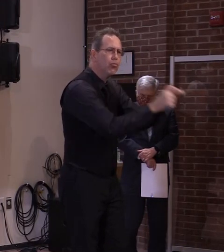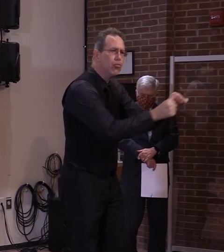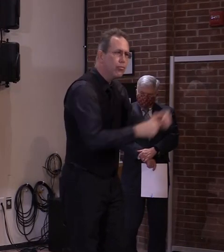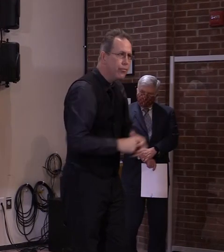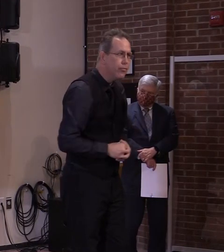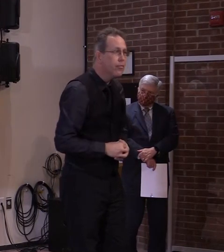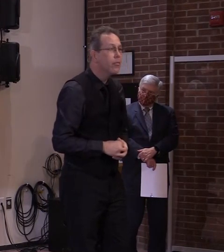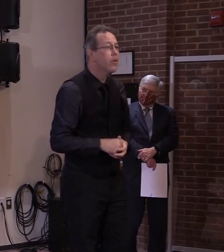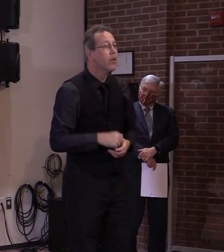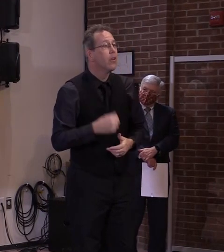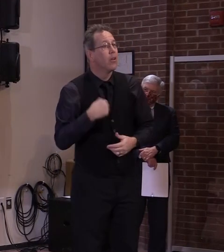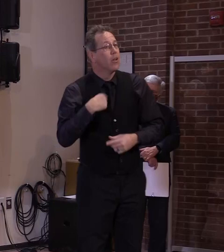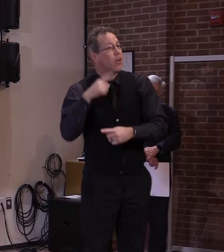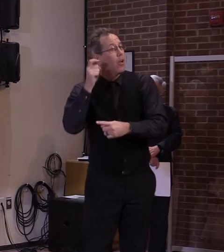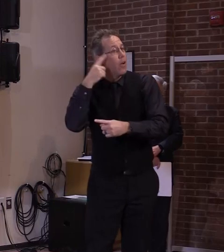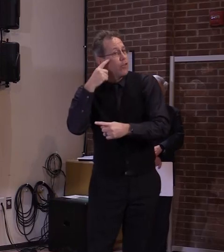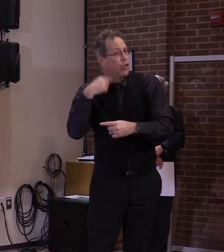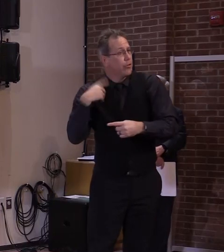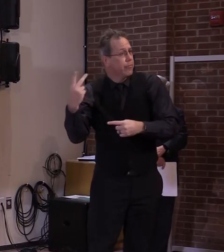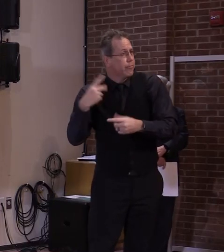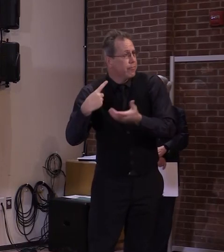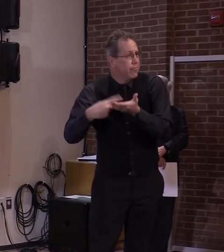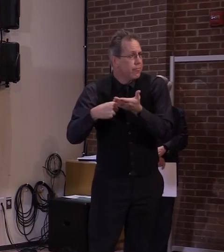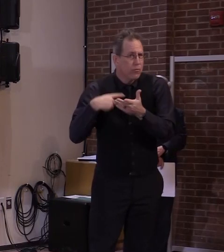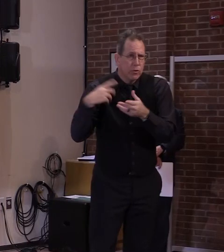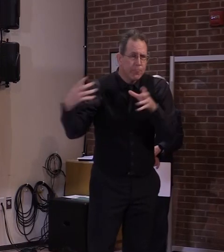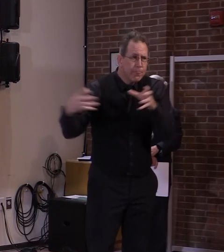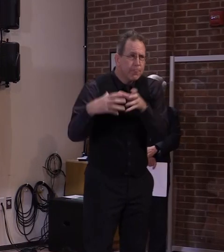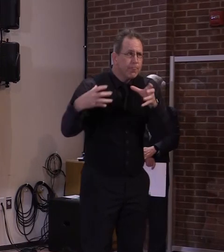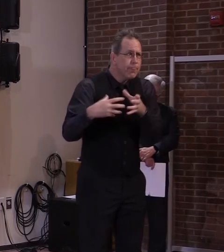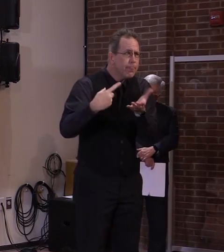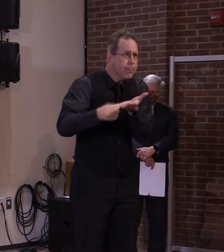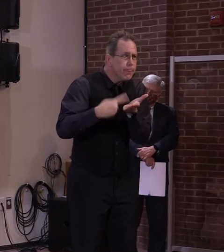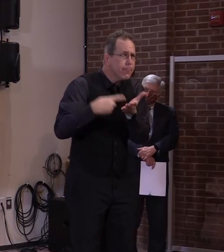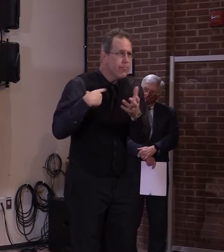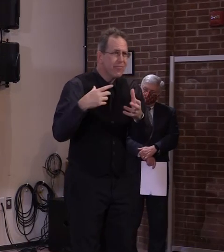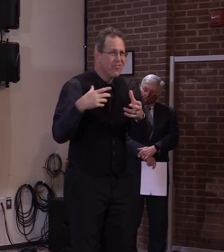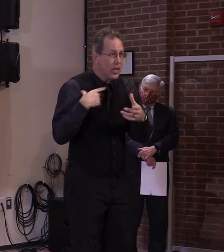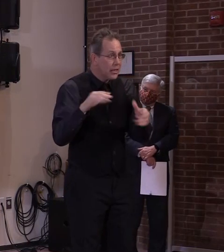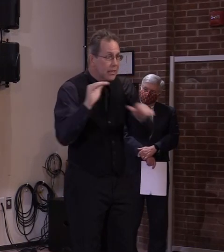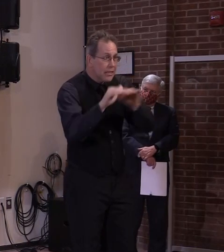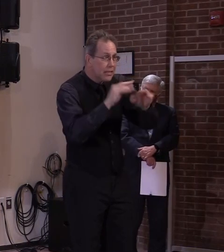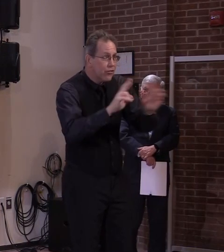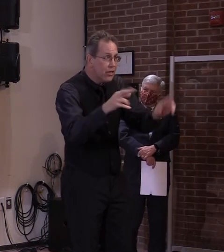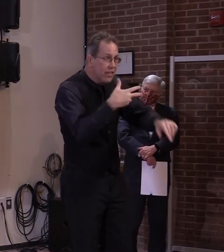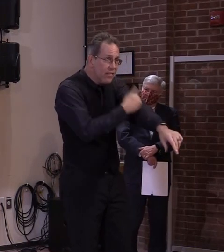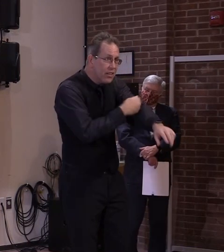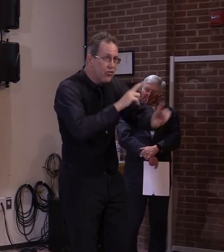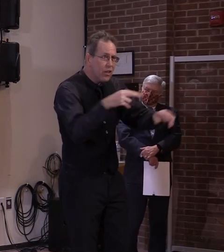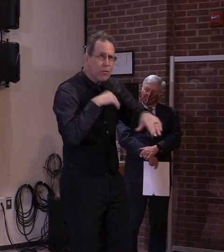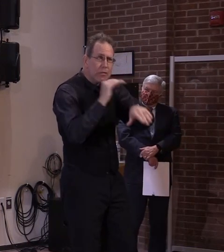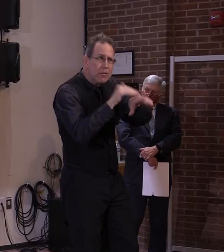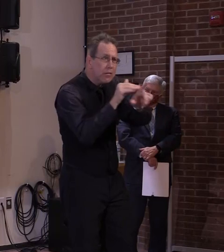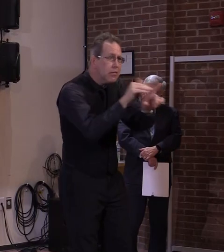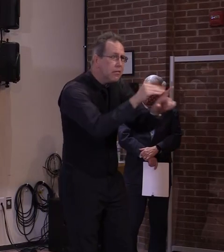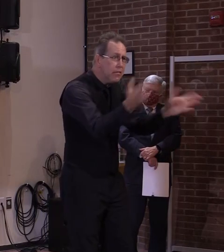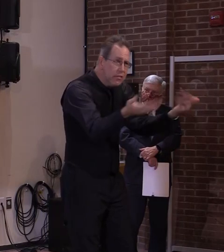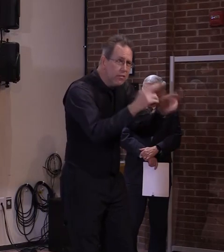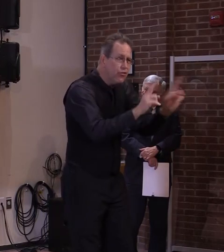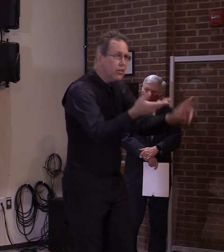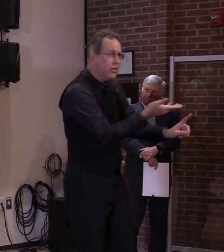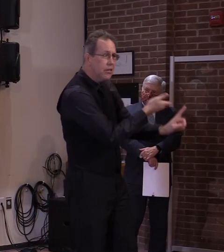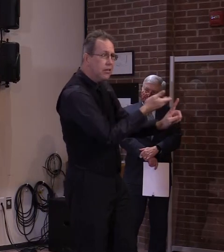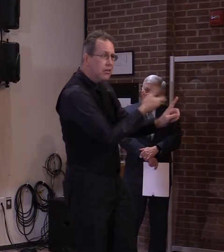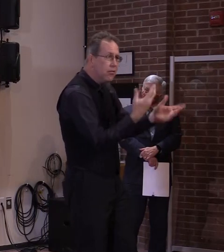week, vaccine is readily available. PCR testing through the state is readily available, and